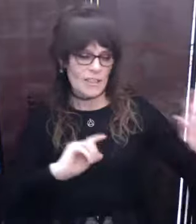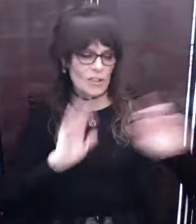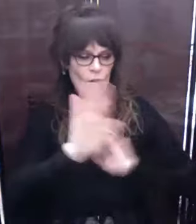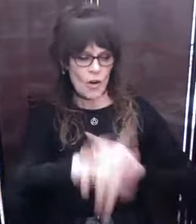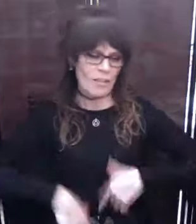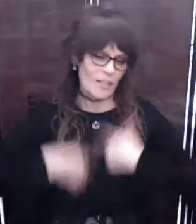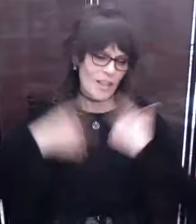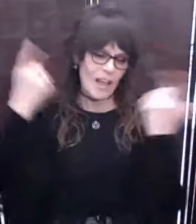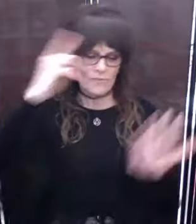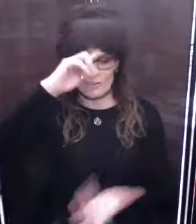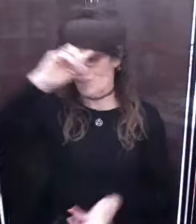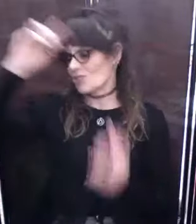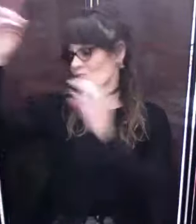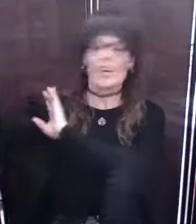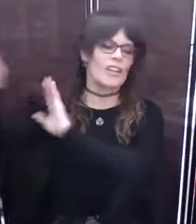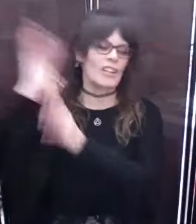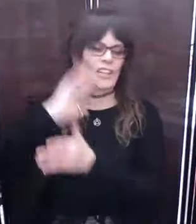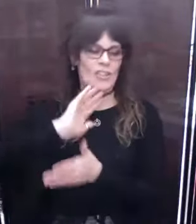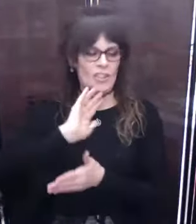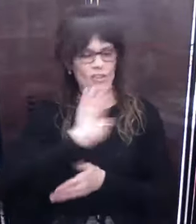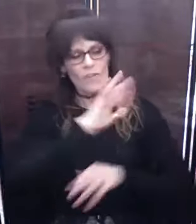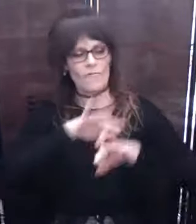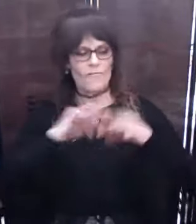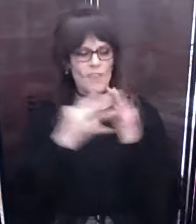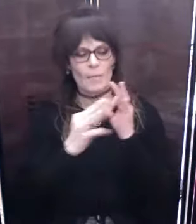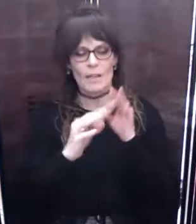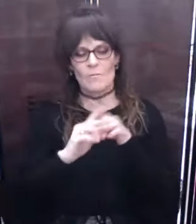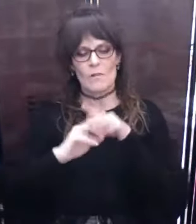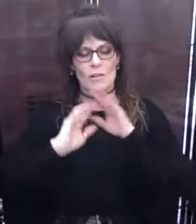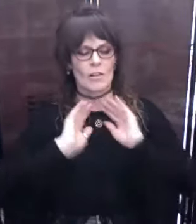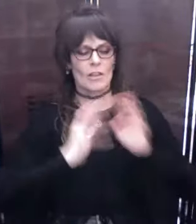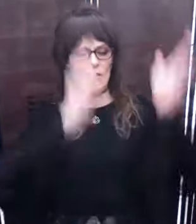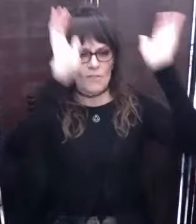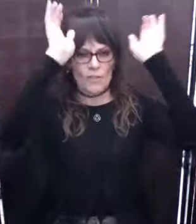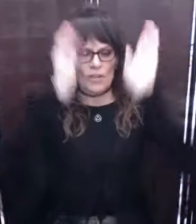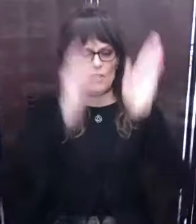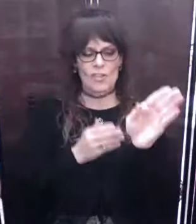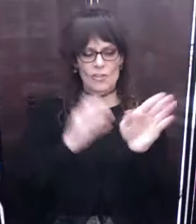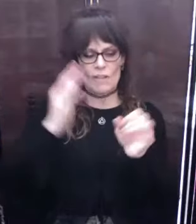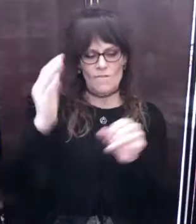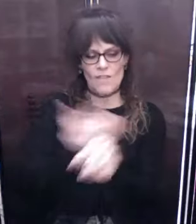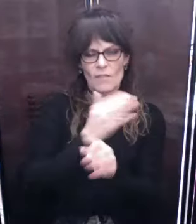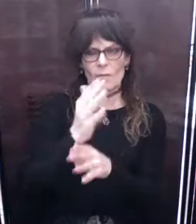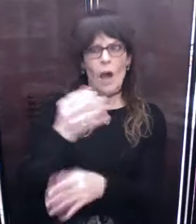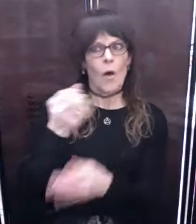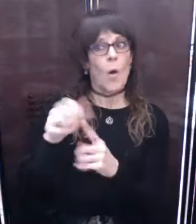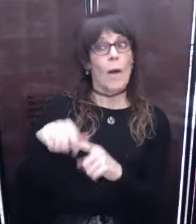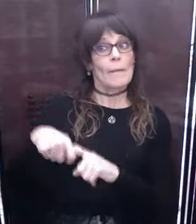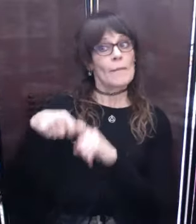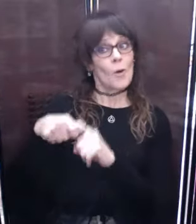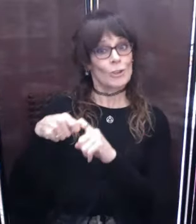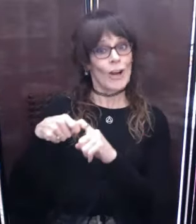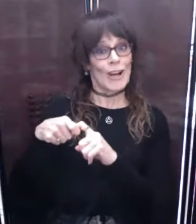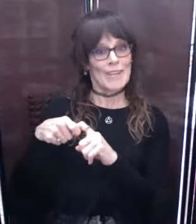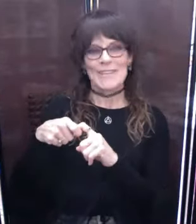everyone that you love and throw your career in the shitter, I'd probably be like, no, hold on a second, let's think that through. But that's not how it presents itself